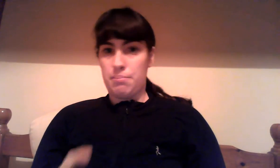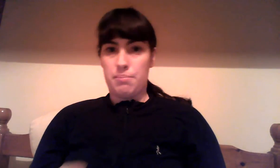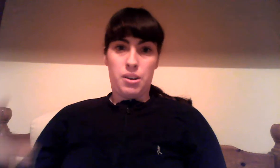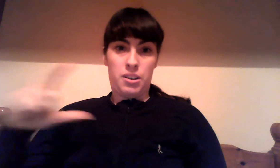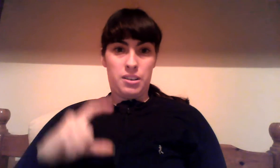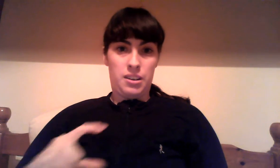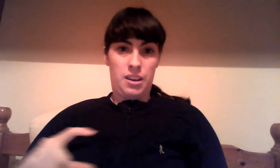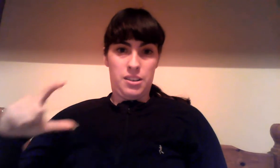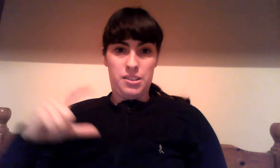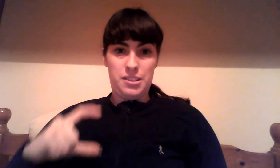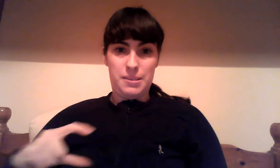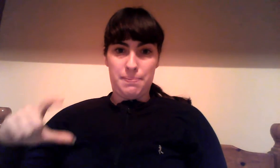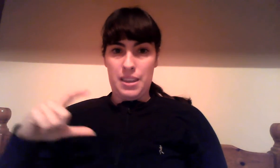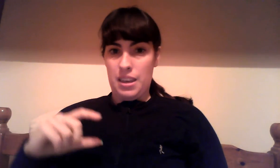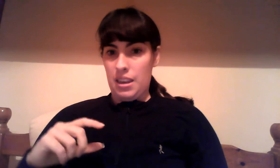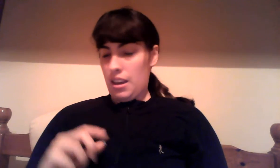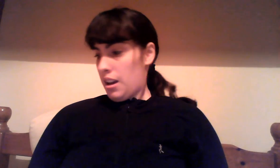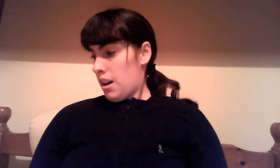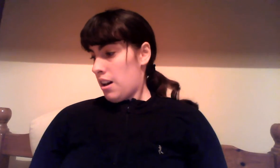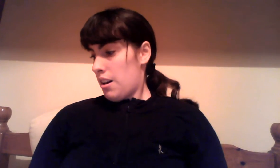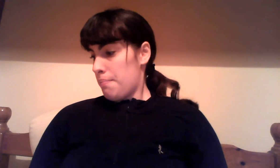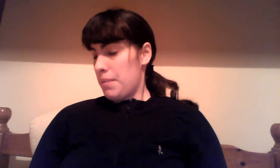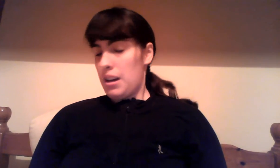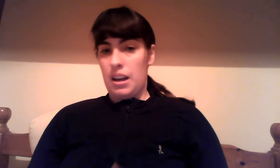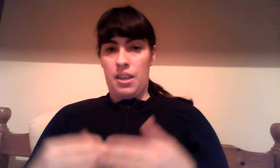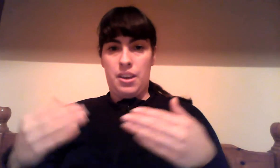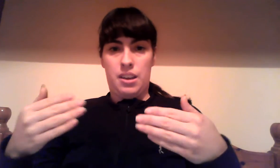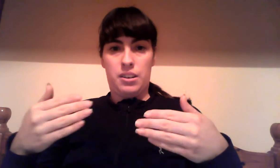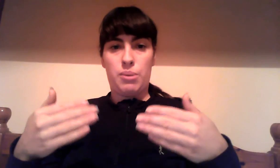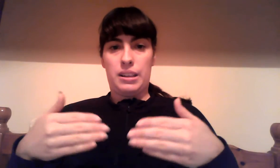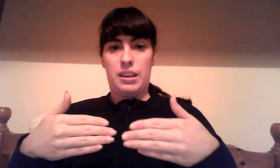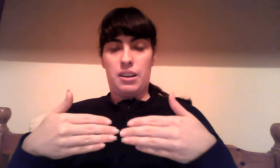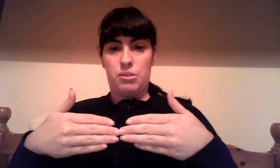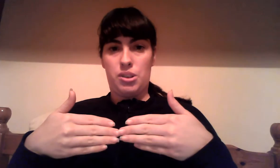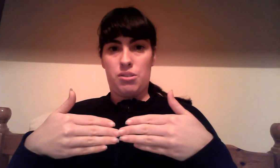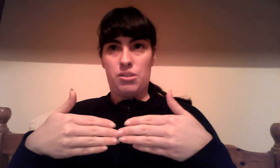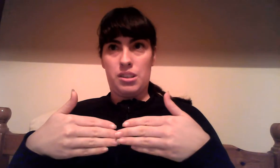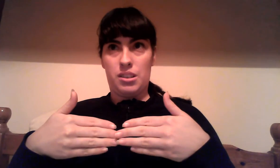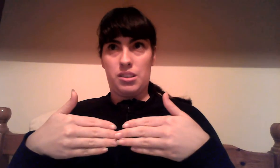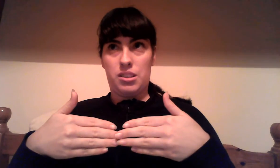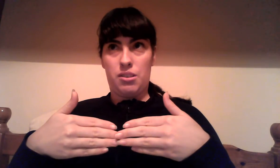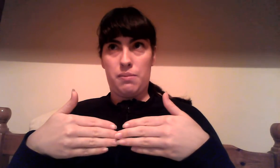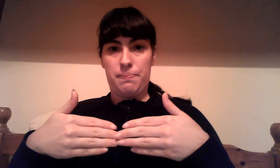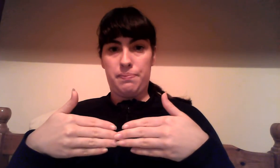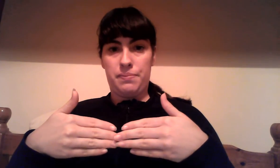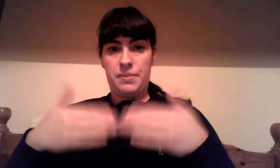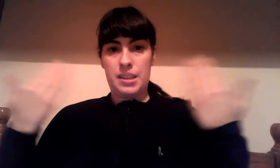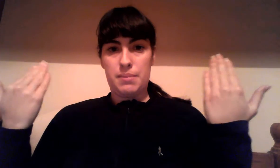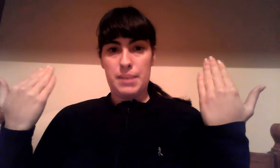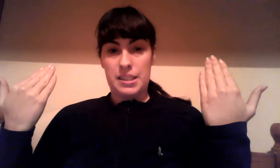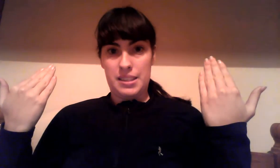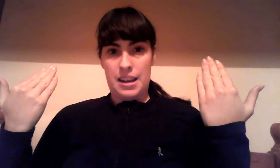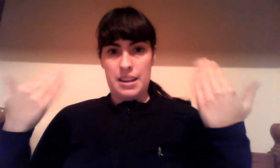but colours. And then quickly I'll show you these signs. So this means day.